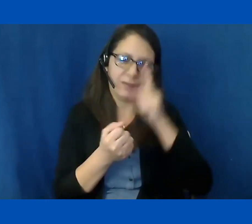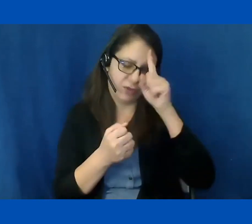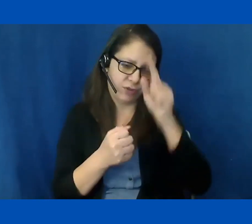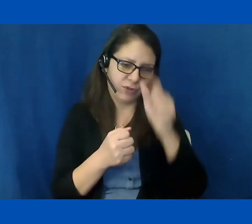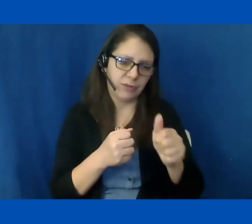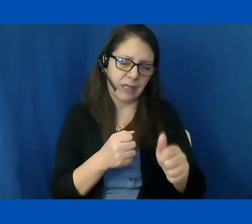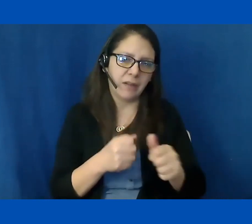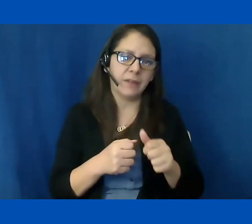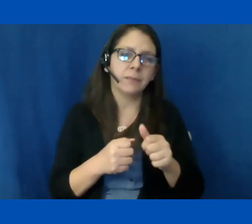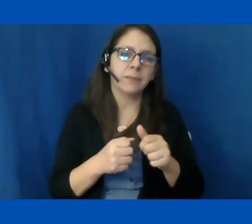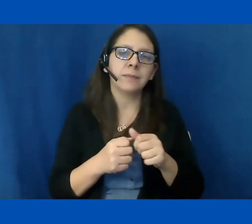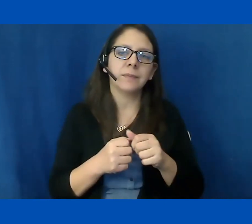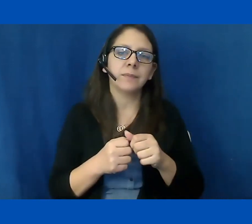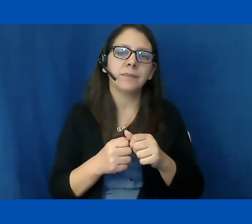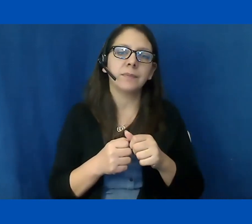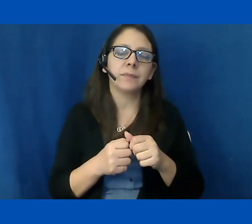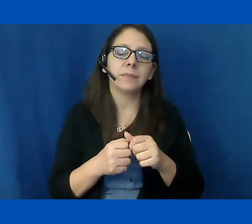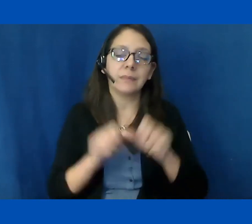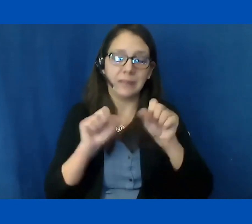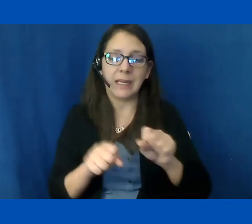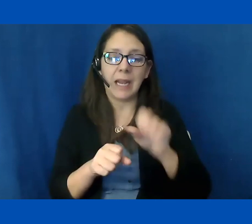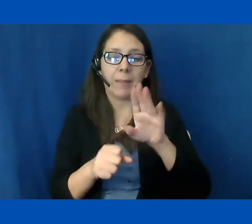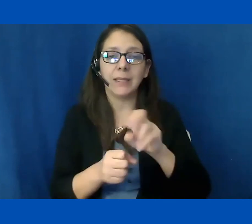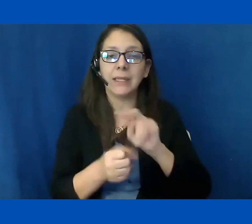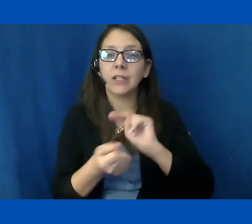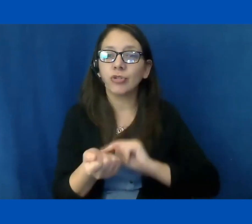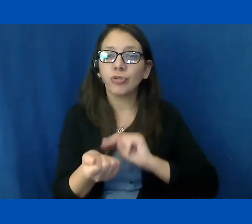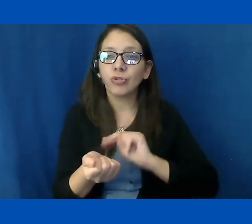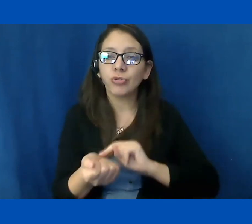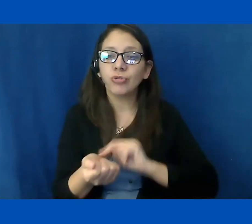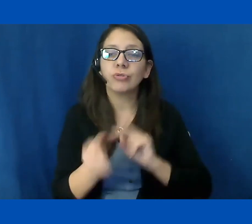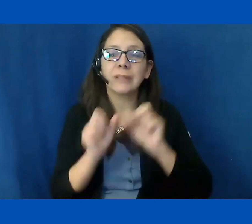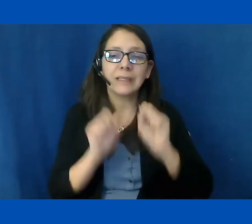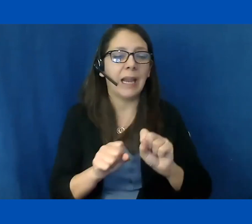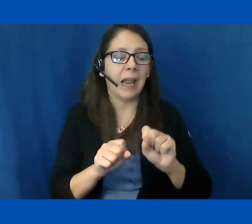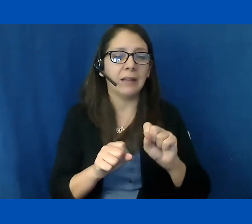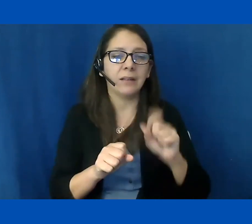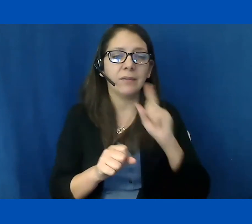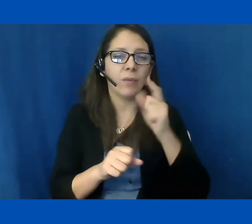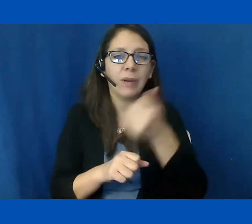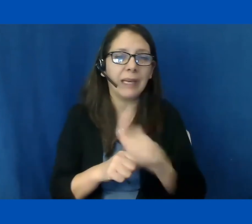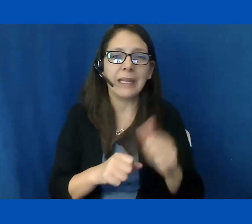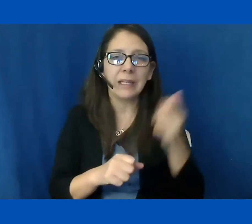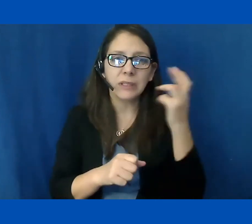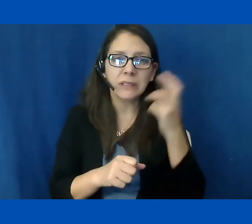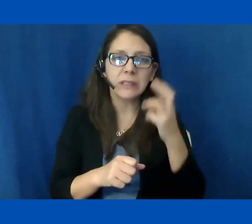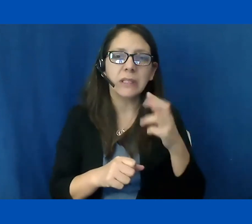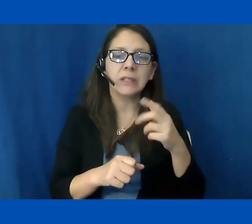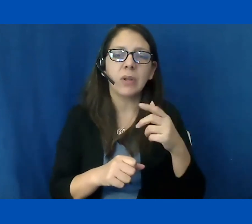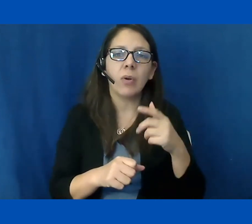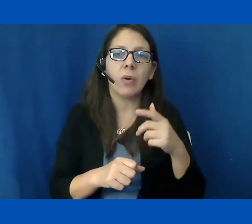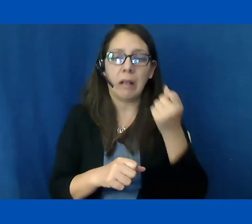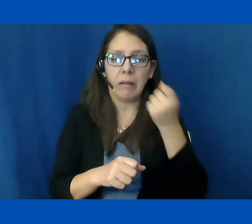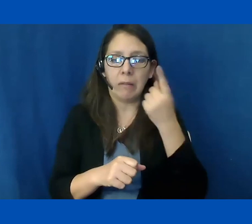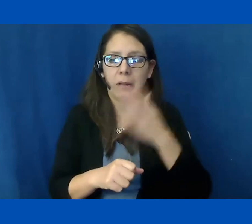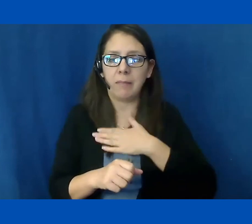be, I don't know, a nurse, it could be whatever, So So I don't know. I'm sorry this answer was really long, but and